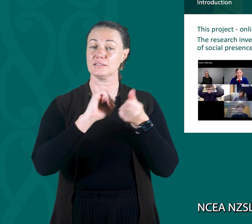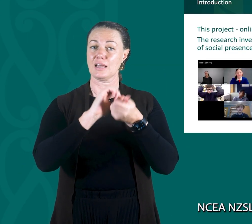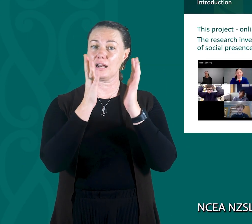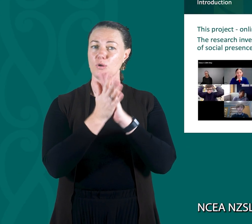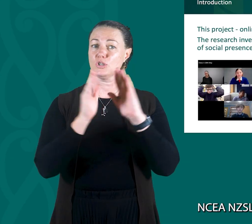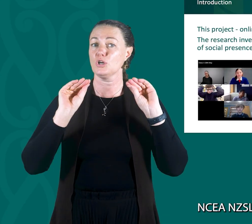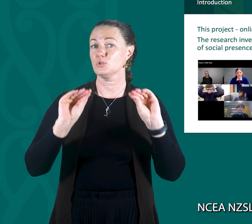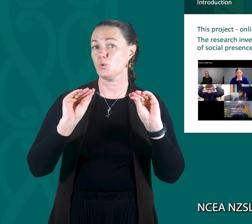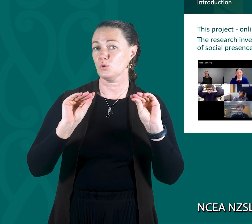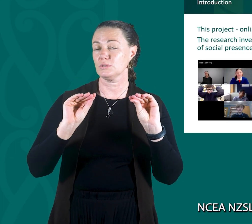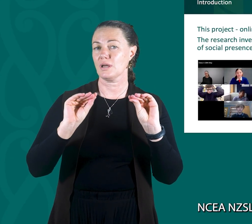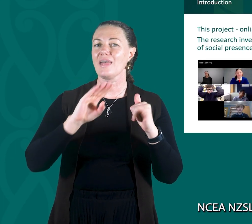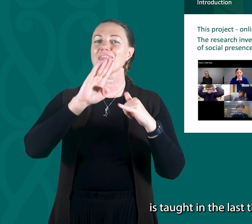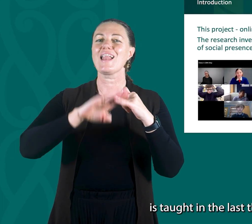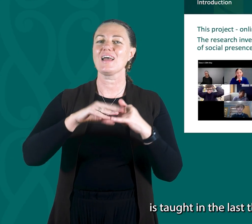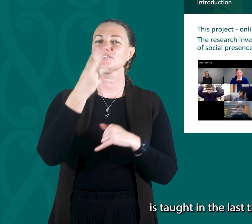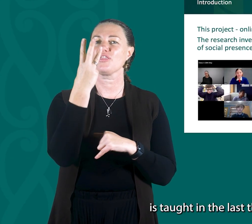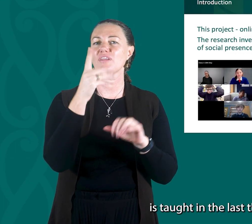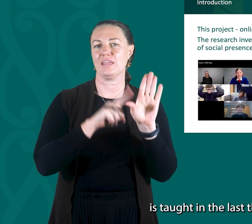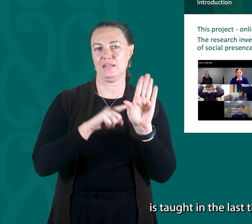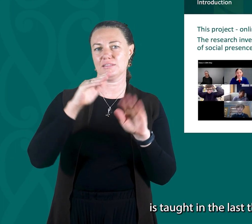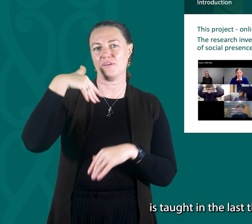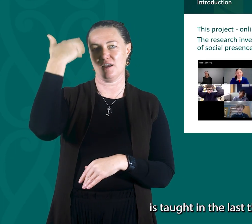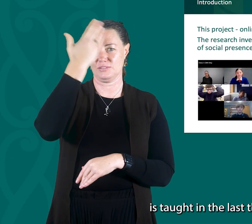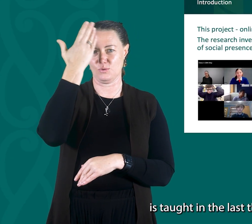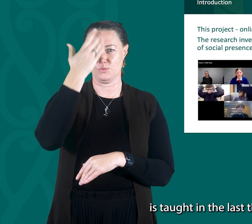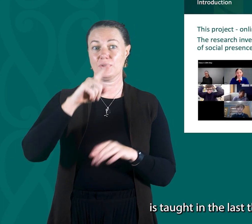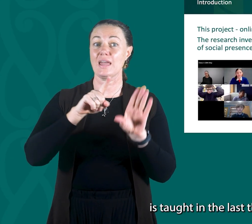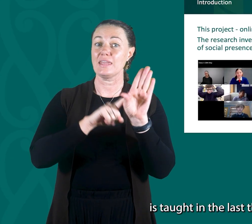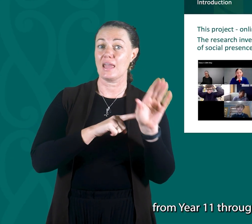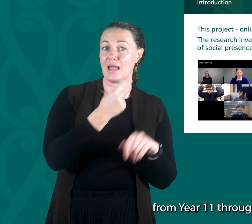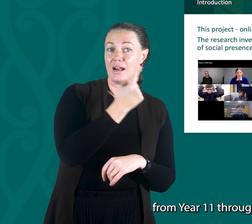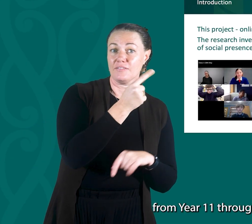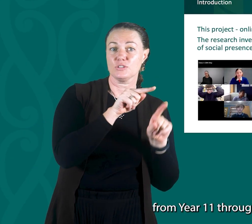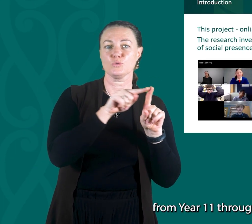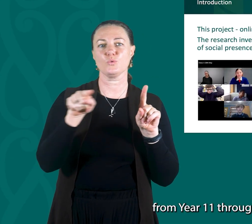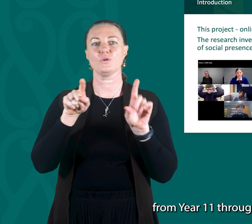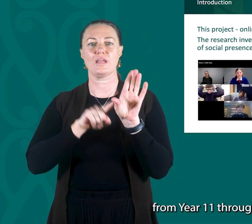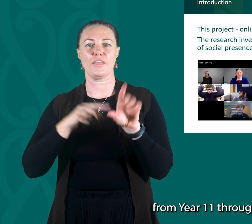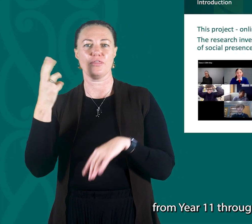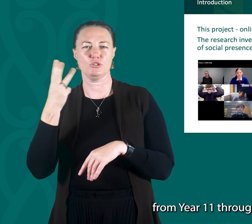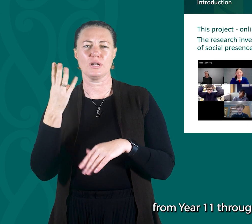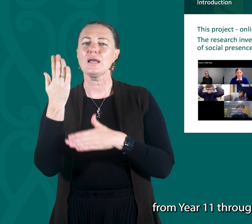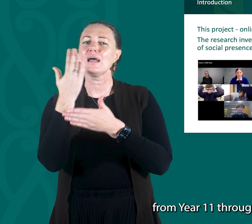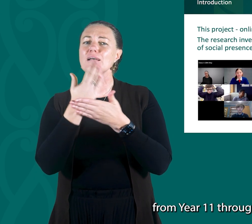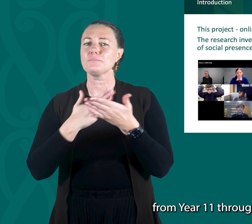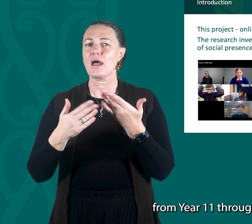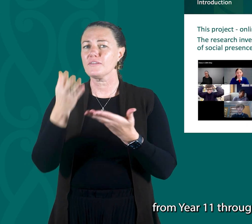NCEA NZSL is taught in the last 3 years, from year 11 through year 13.